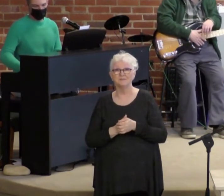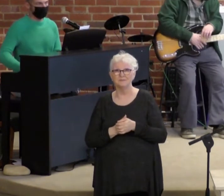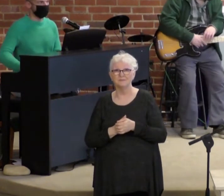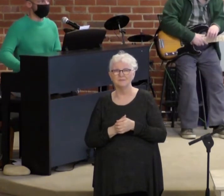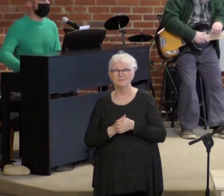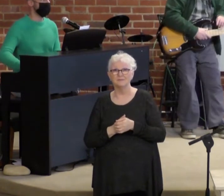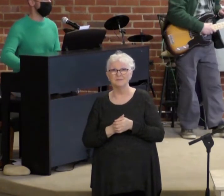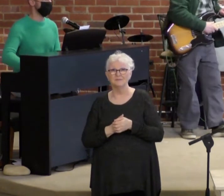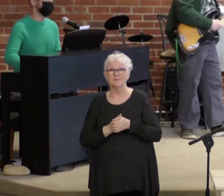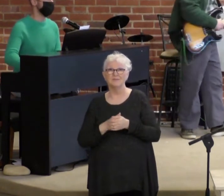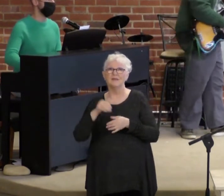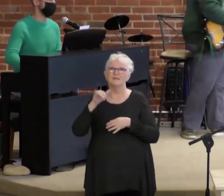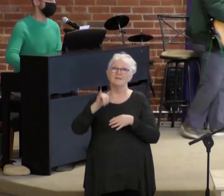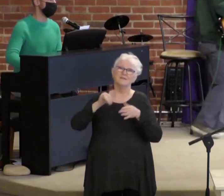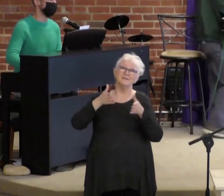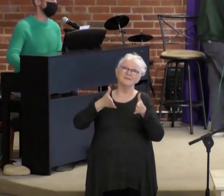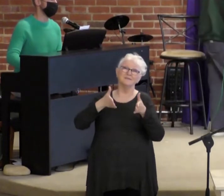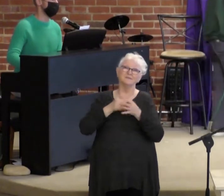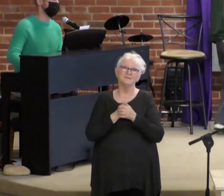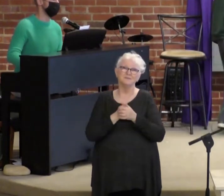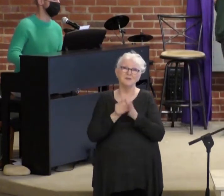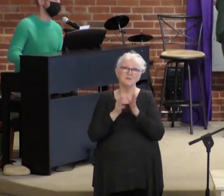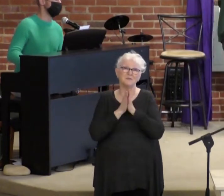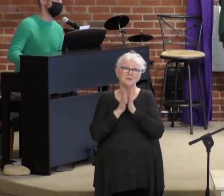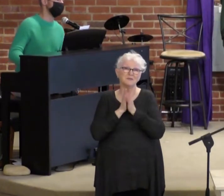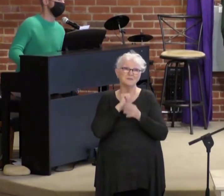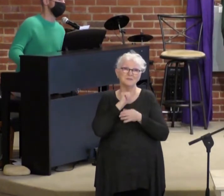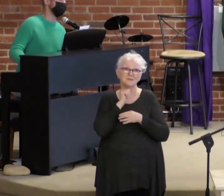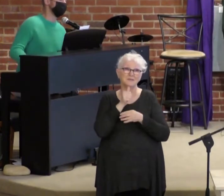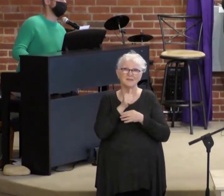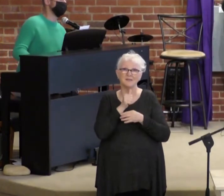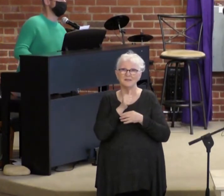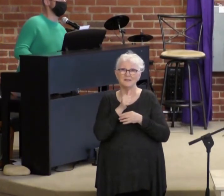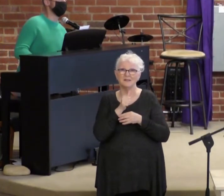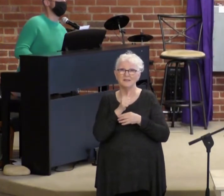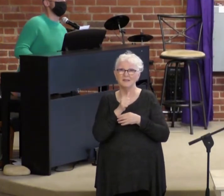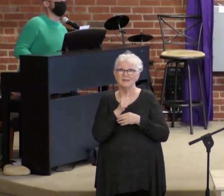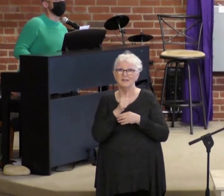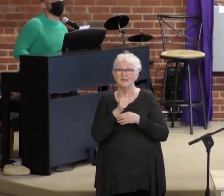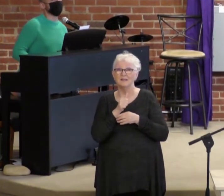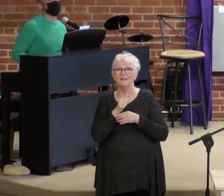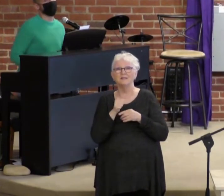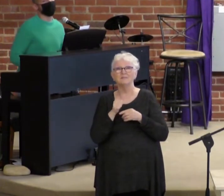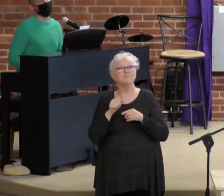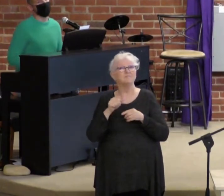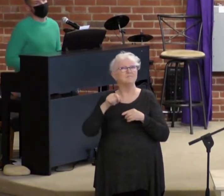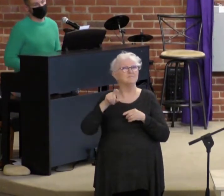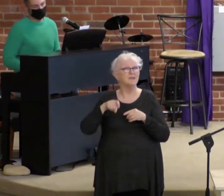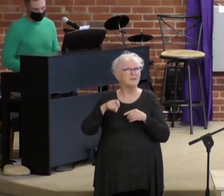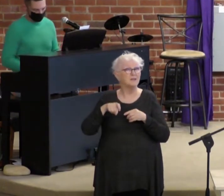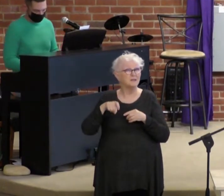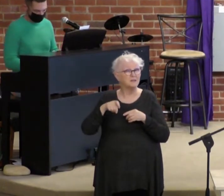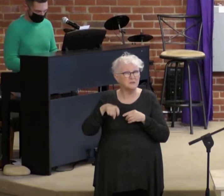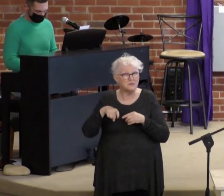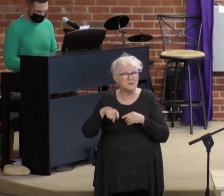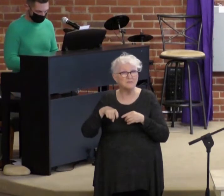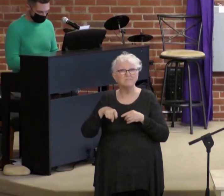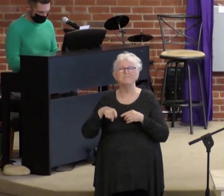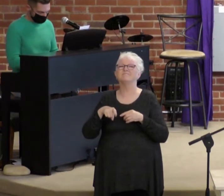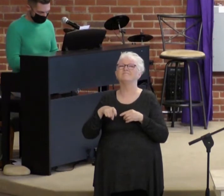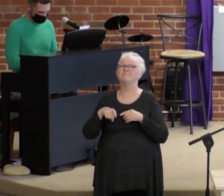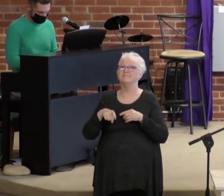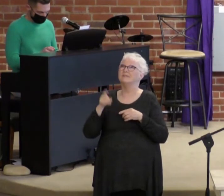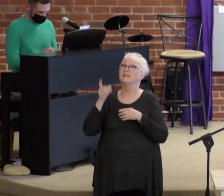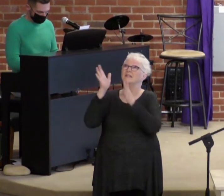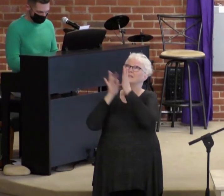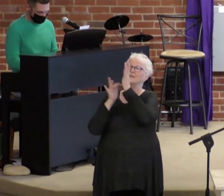bumbling prayers don't come out like I want them to, somebody's there to got my back, you know. Let's pray. Lord, Father